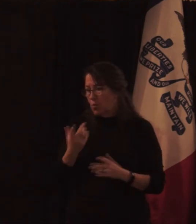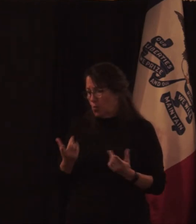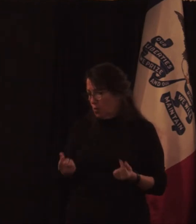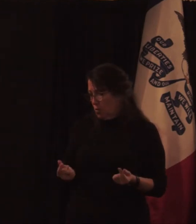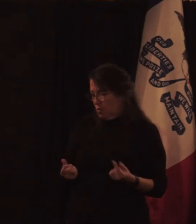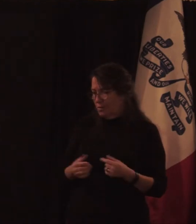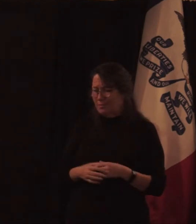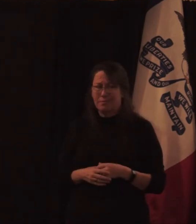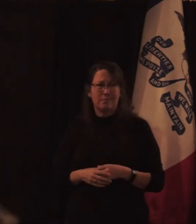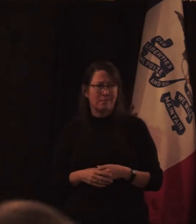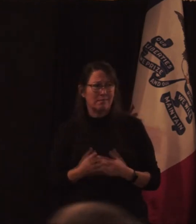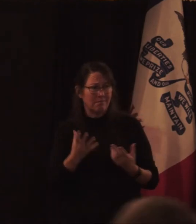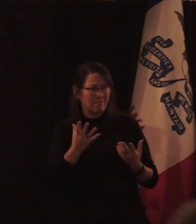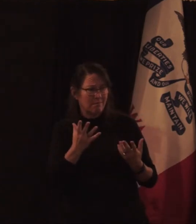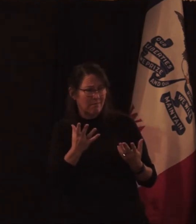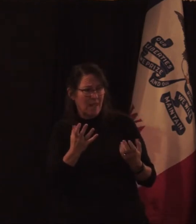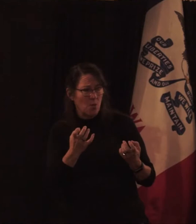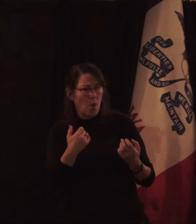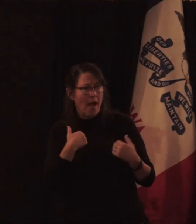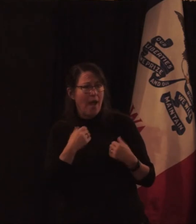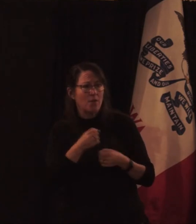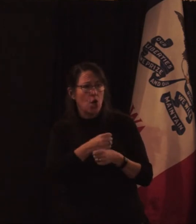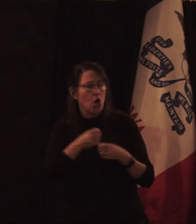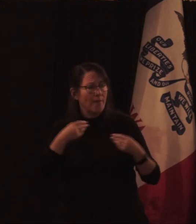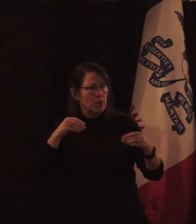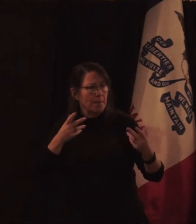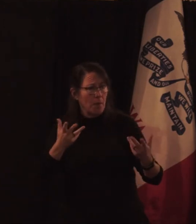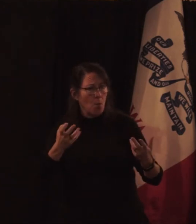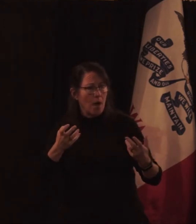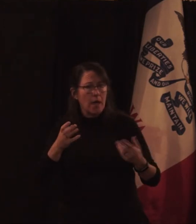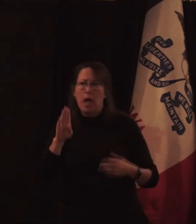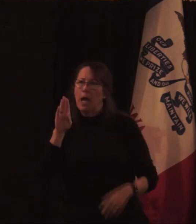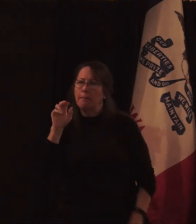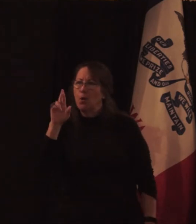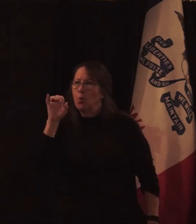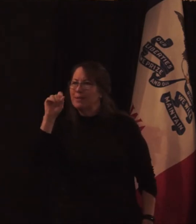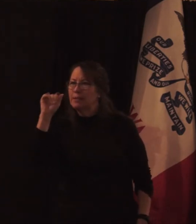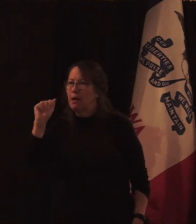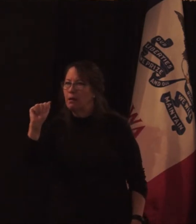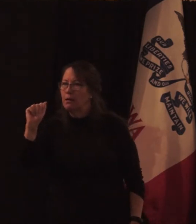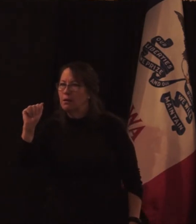what do you want to do? And she said, I want to have a coffee shop. I want to be a barista.